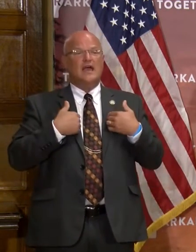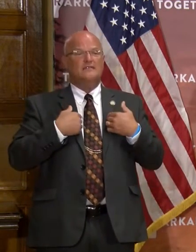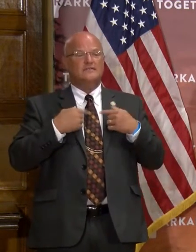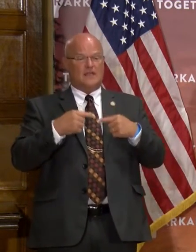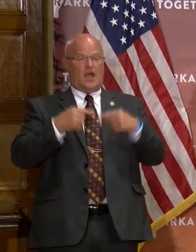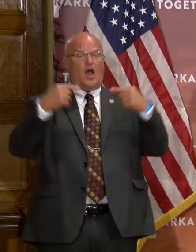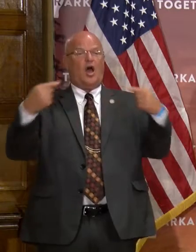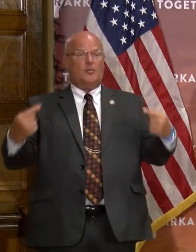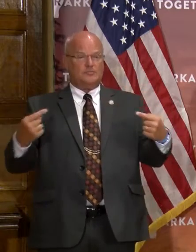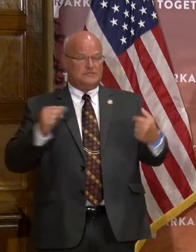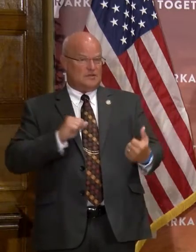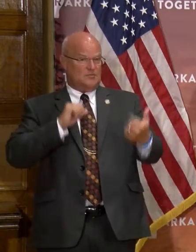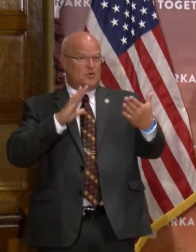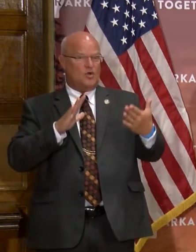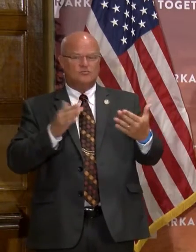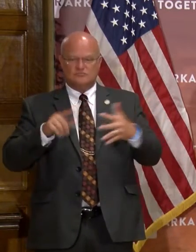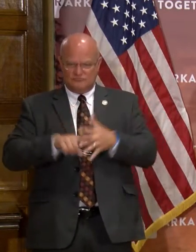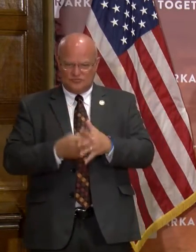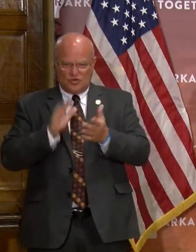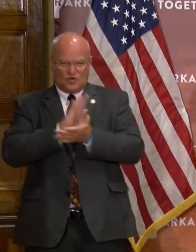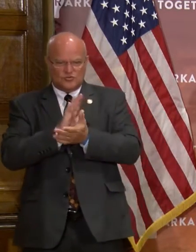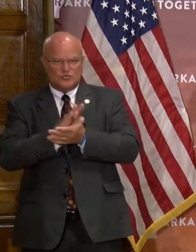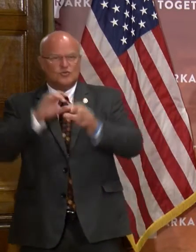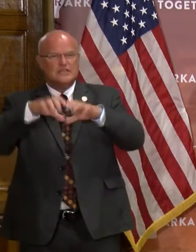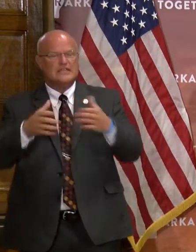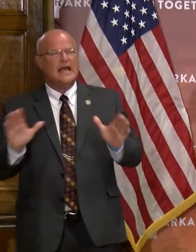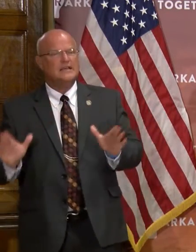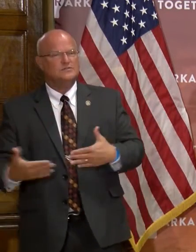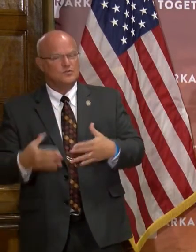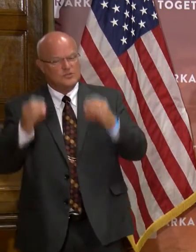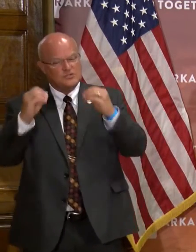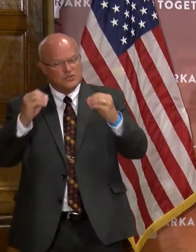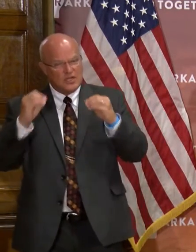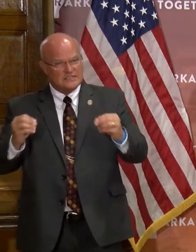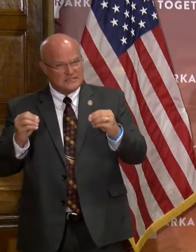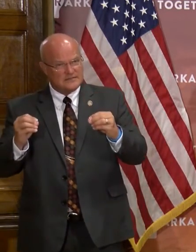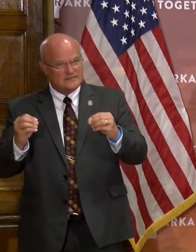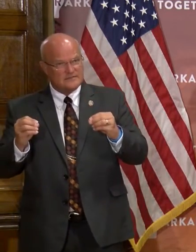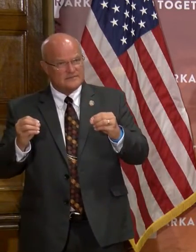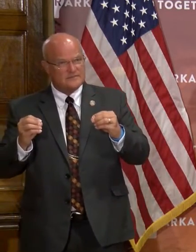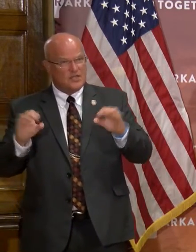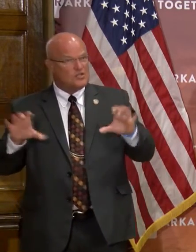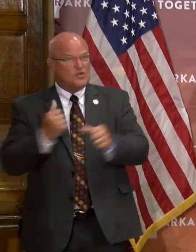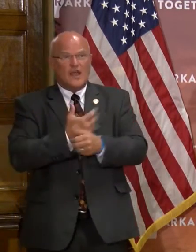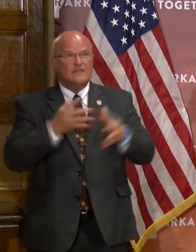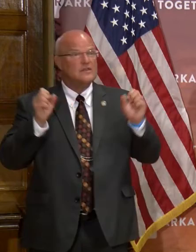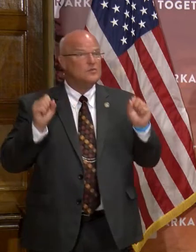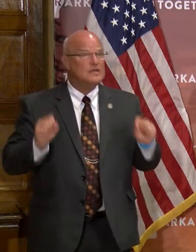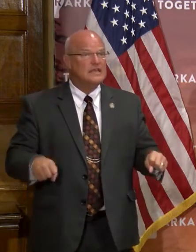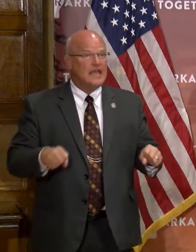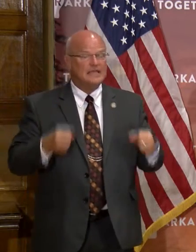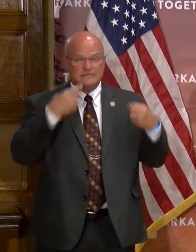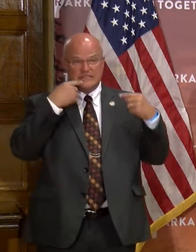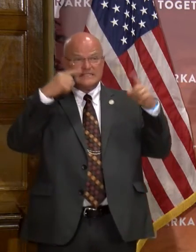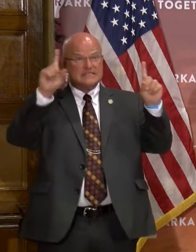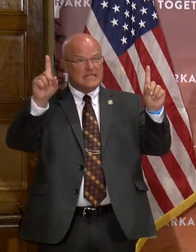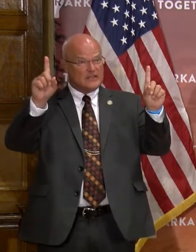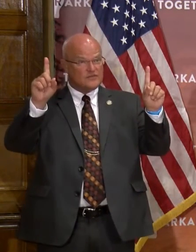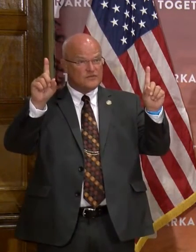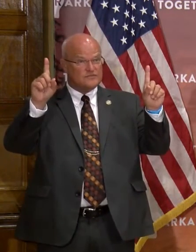opposite approach, which is let's start school in classroom instruction. Let's do everything we can to be